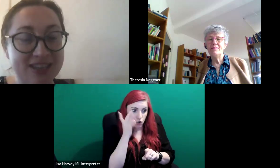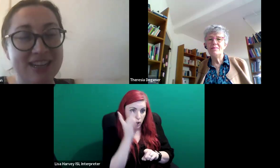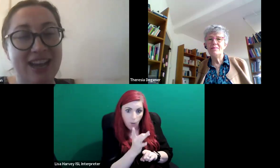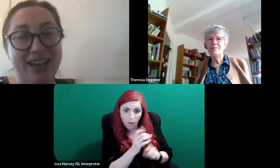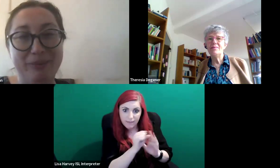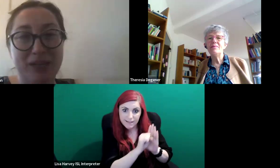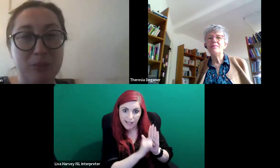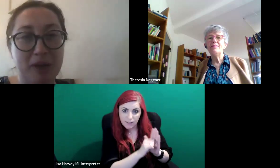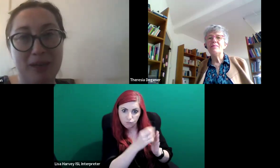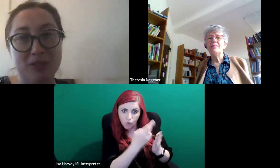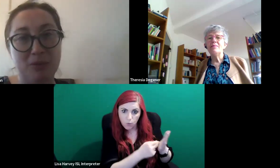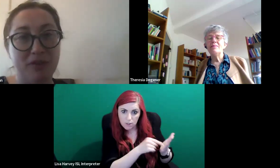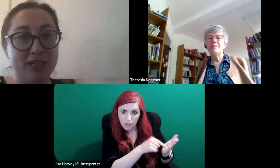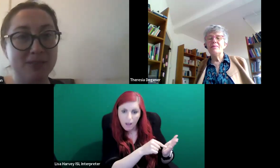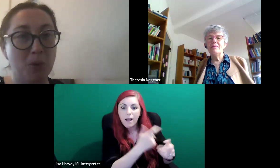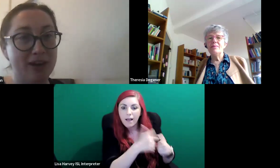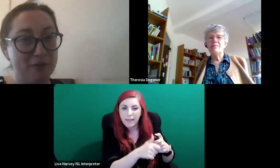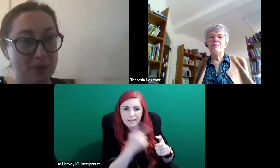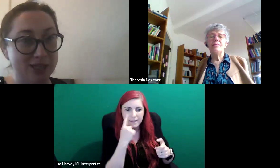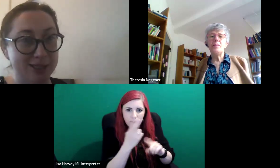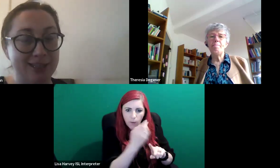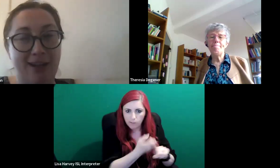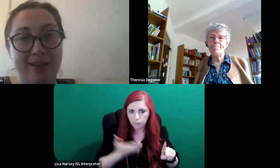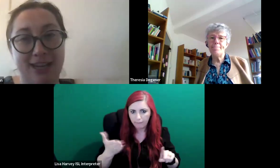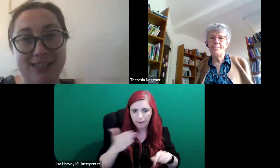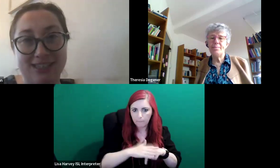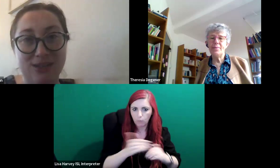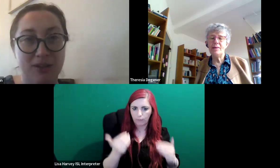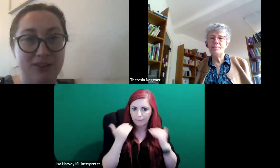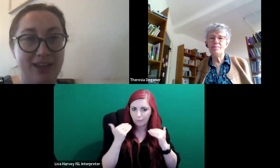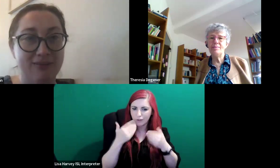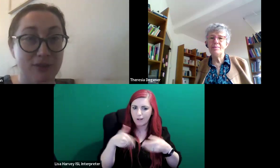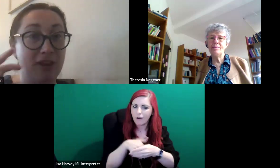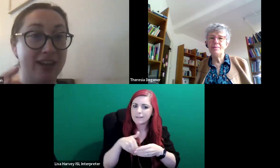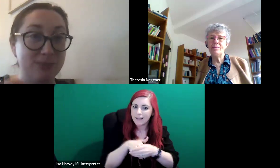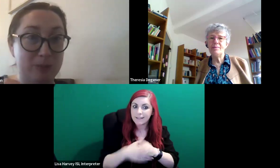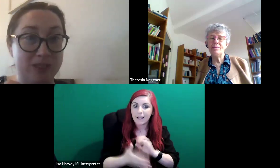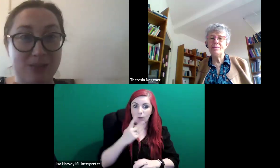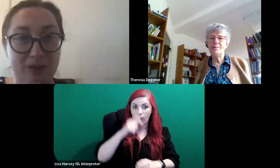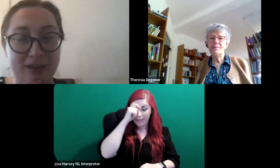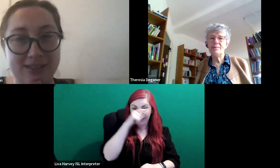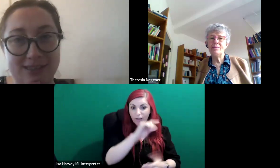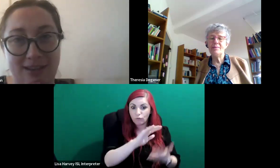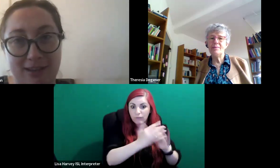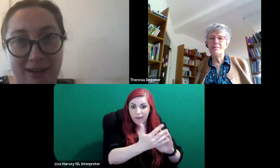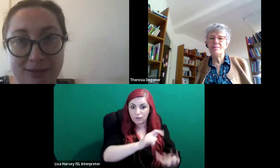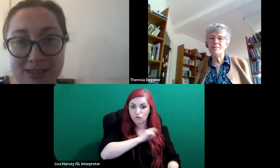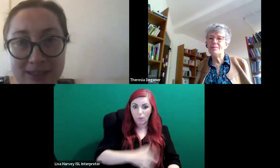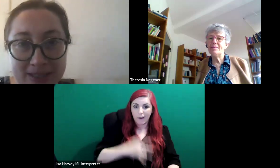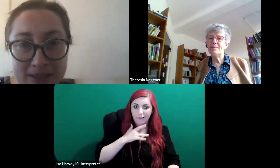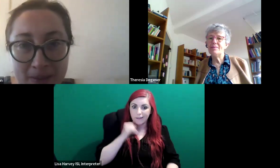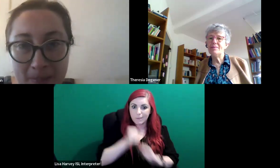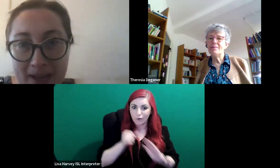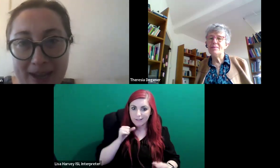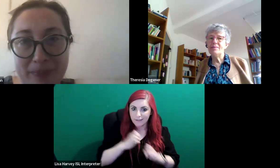state report, and you might be able to provide more information and context as to whether that reflects people's experiences on the